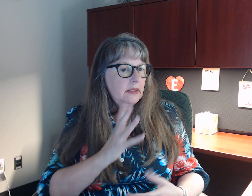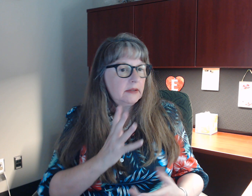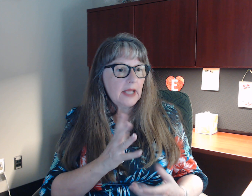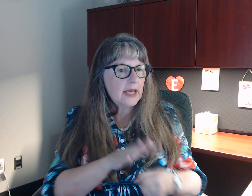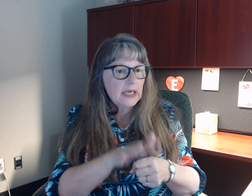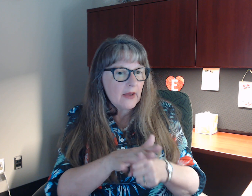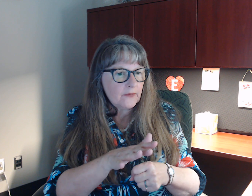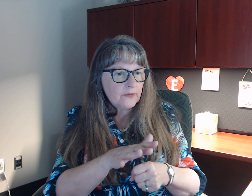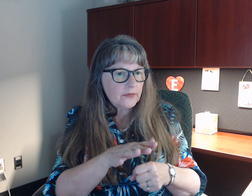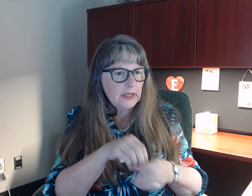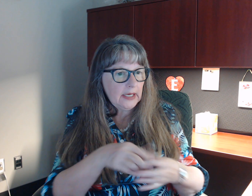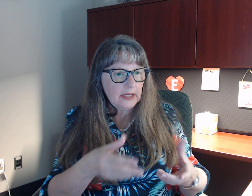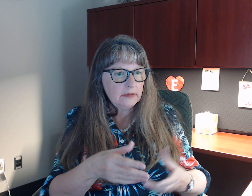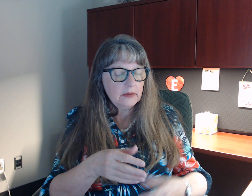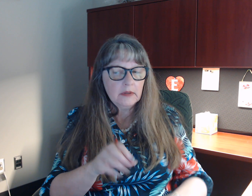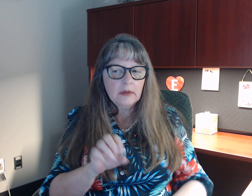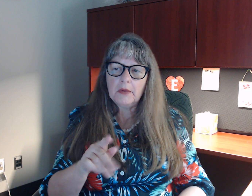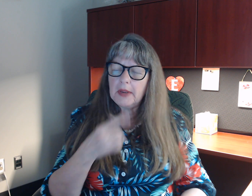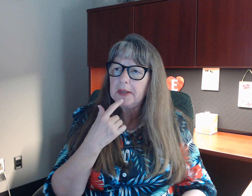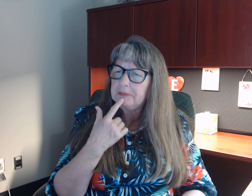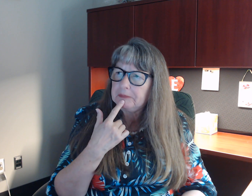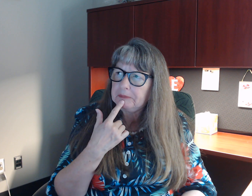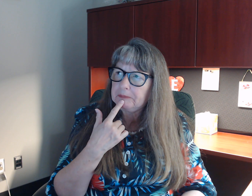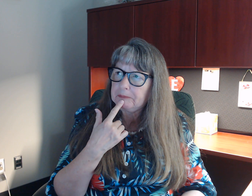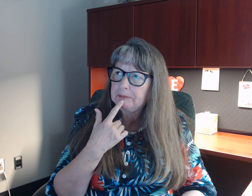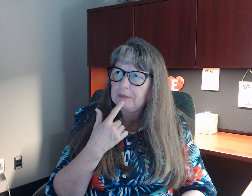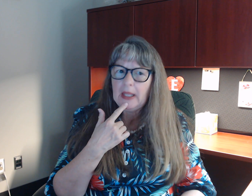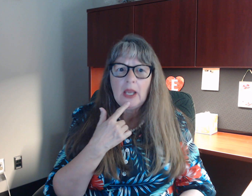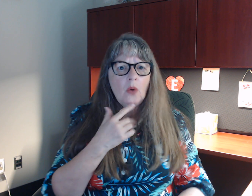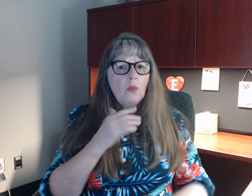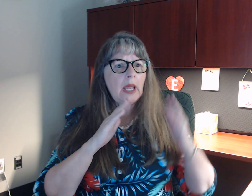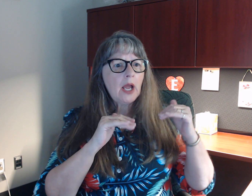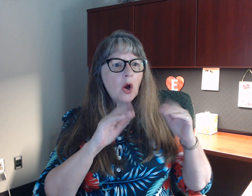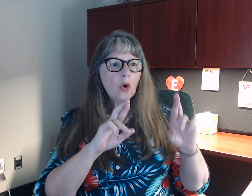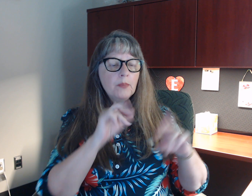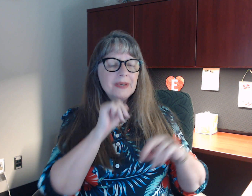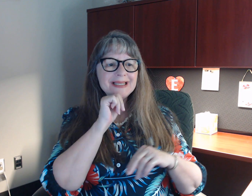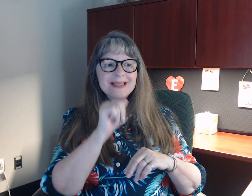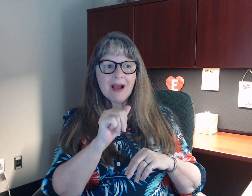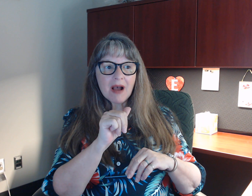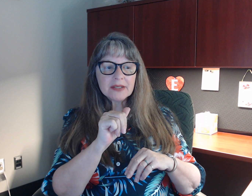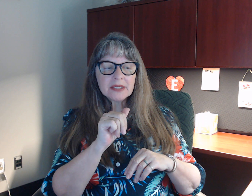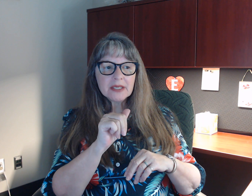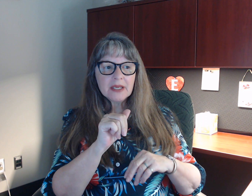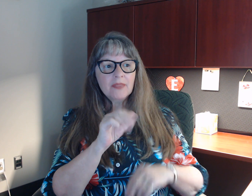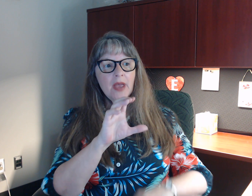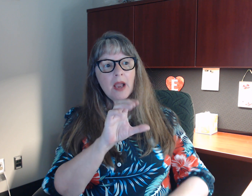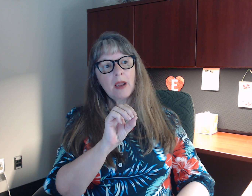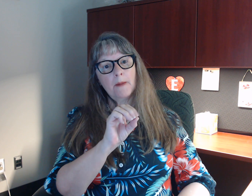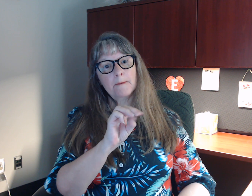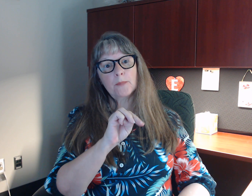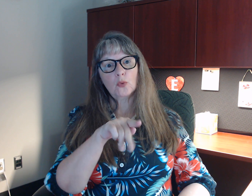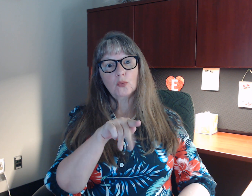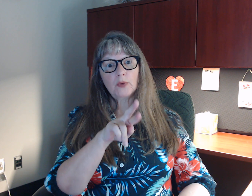had enough in it. Okay, well, I hope it's not the